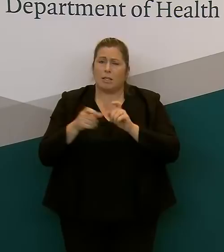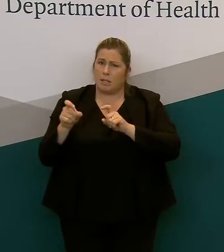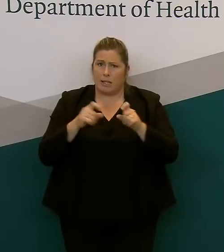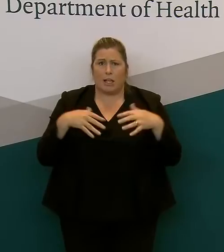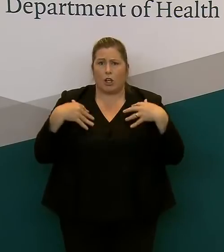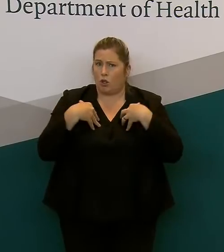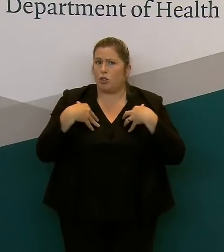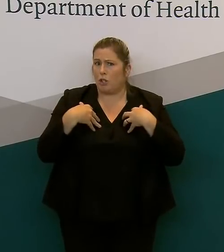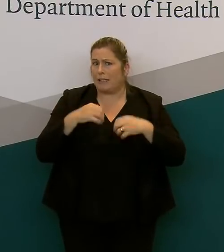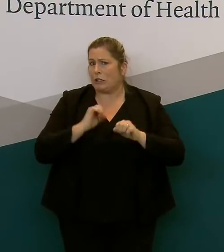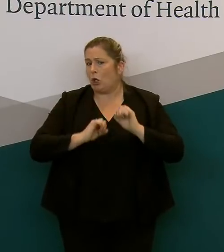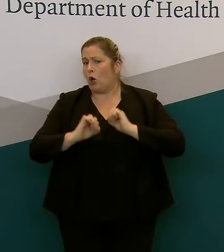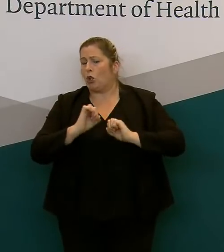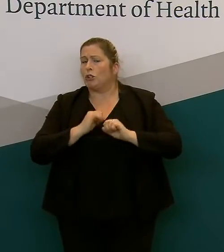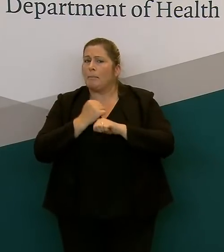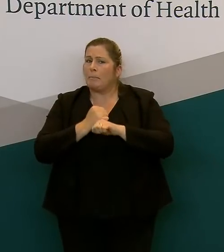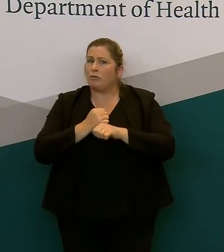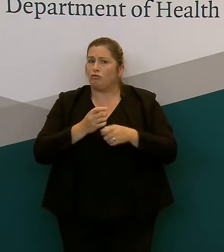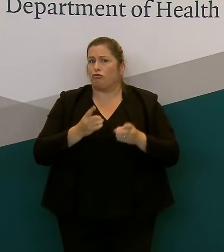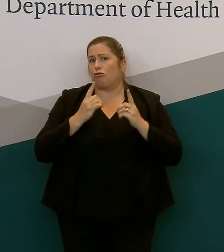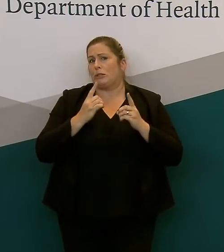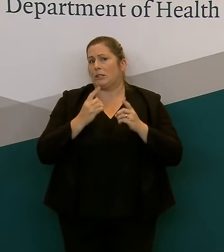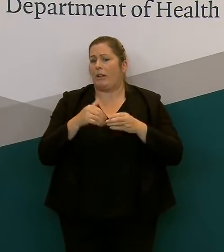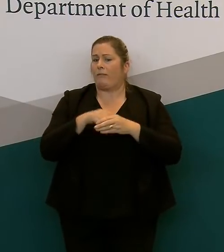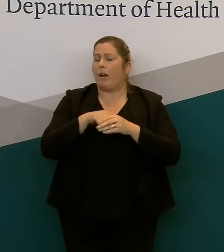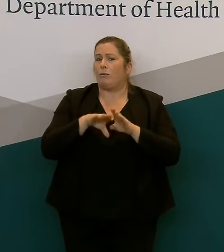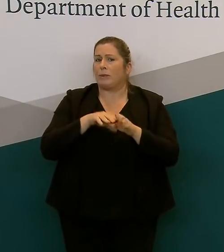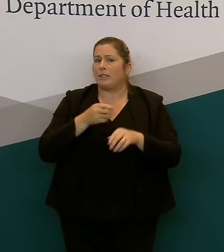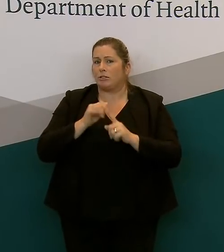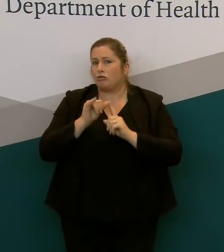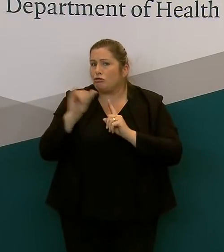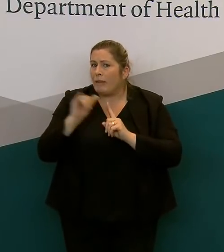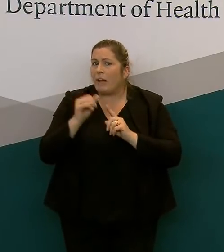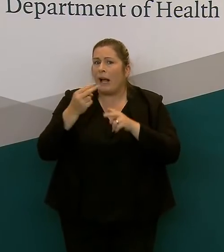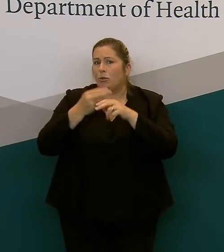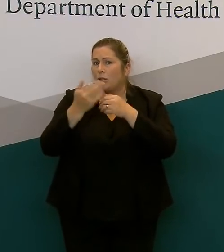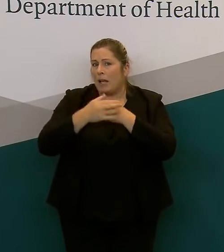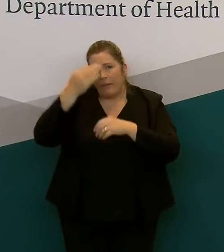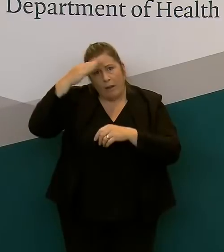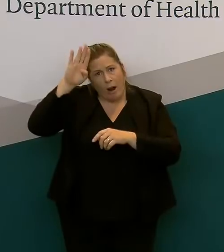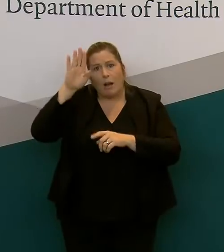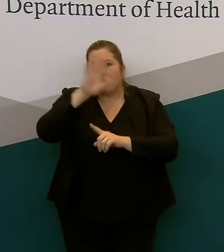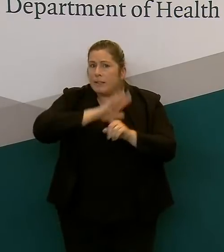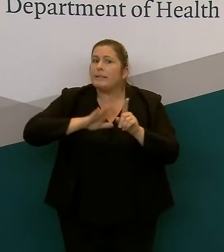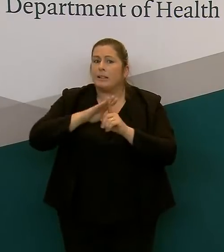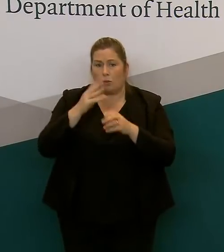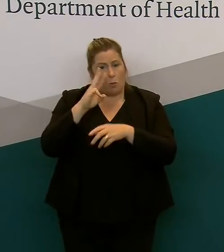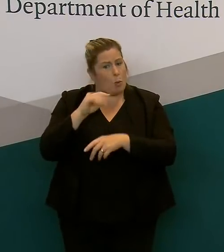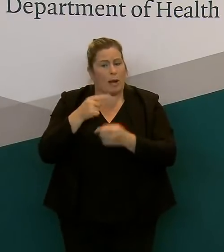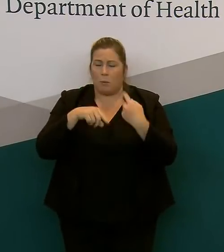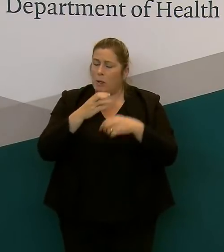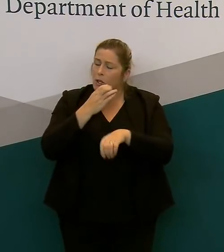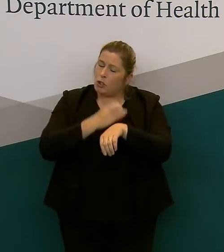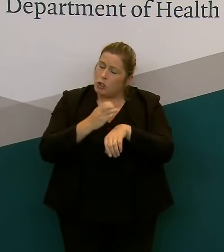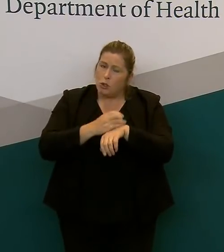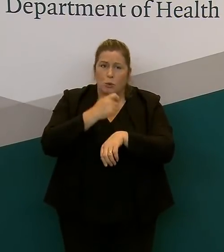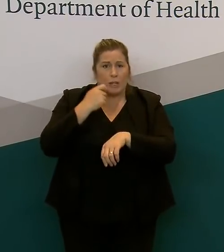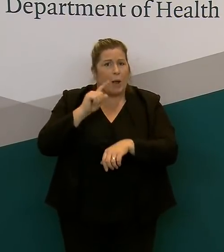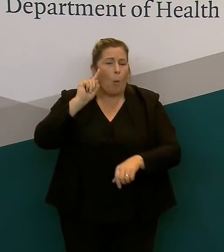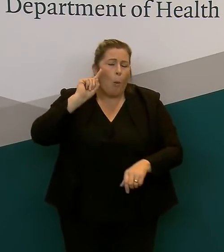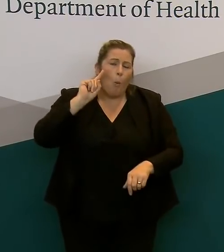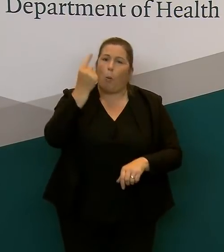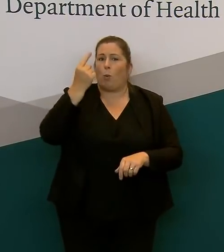cautious about the risk that is associated with travel outside of this country, which is why we continue to emphasise the